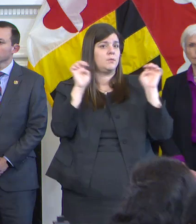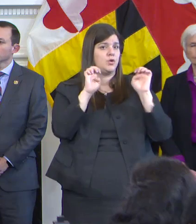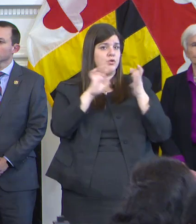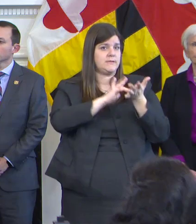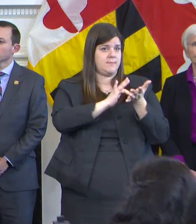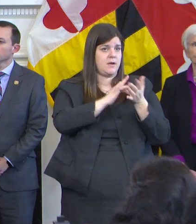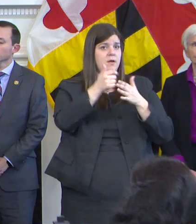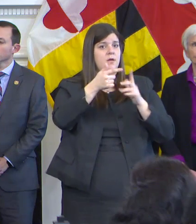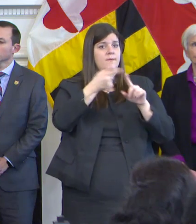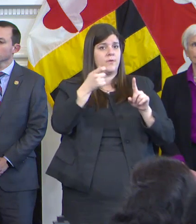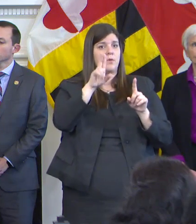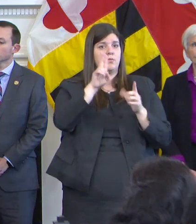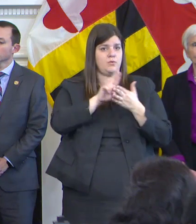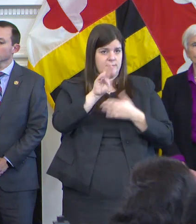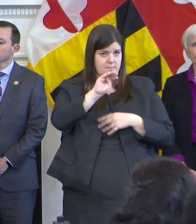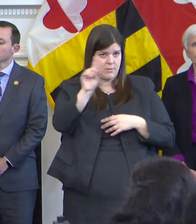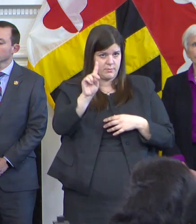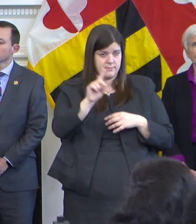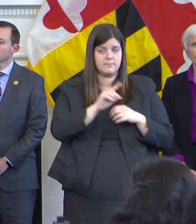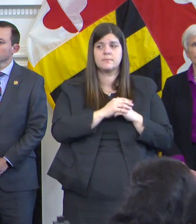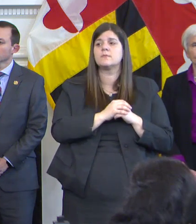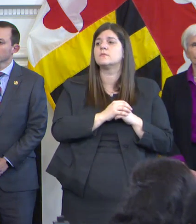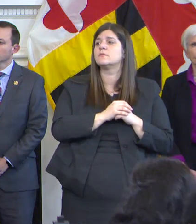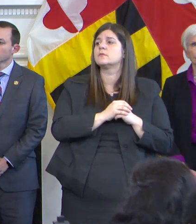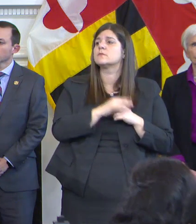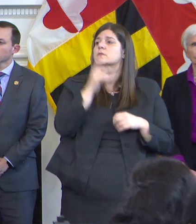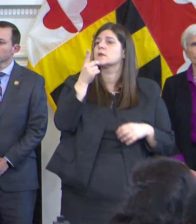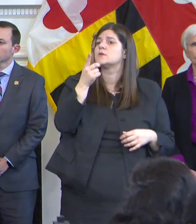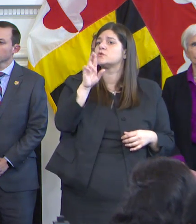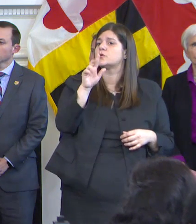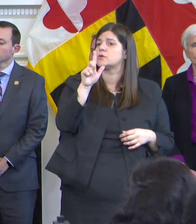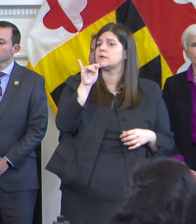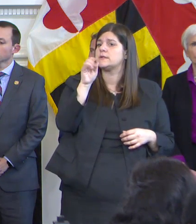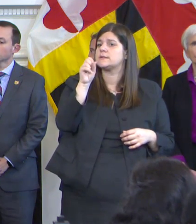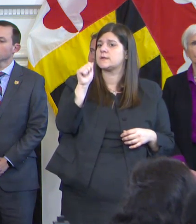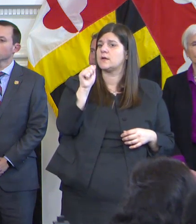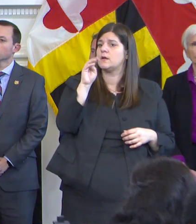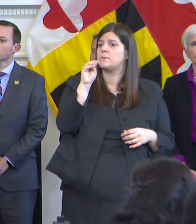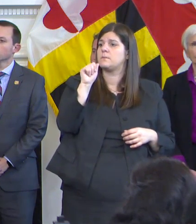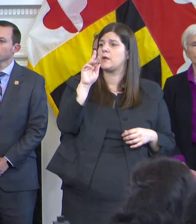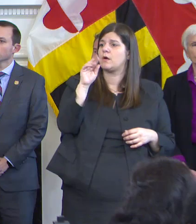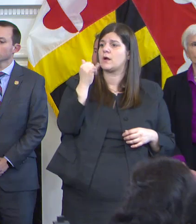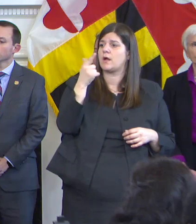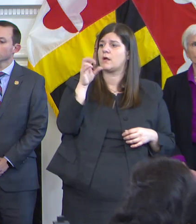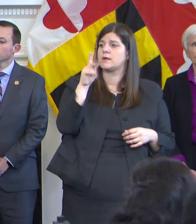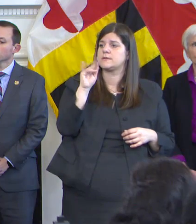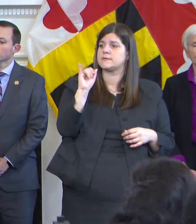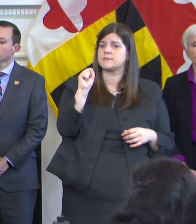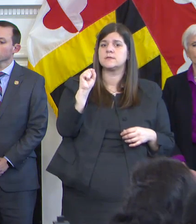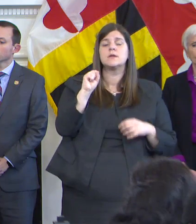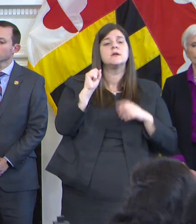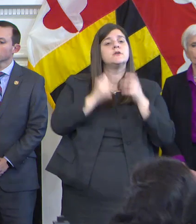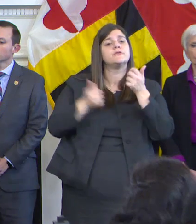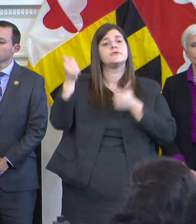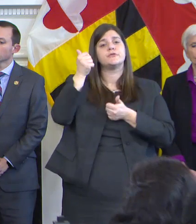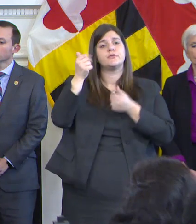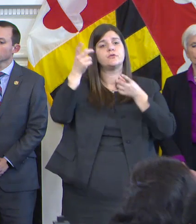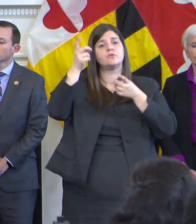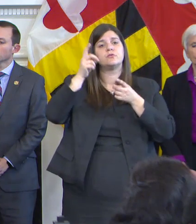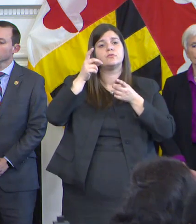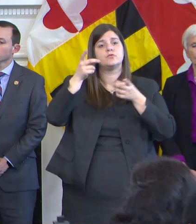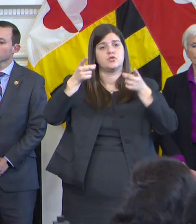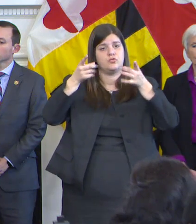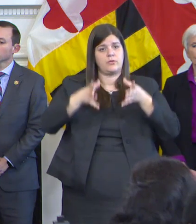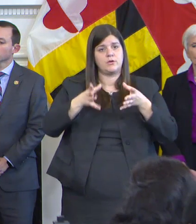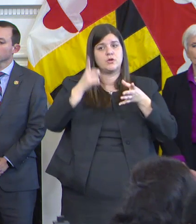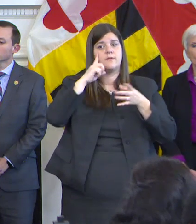System. Dr. Lisa Maragakis, Senior Director of Infection Prevention for Johns